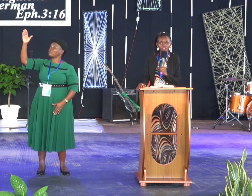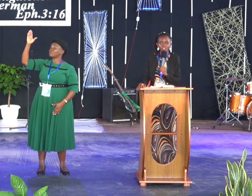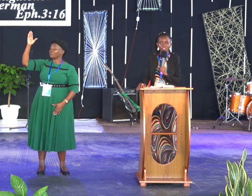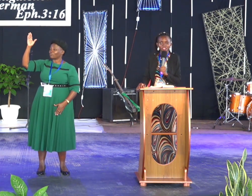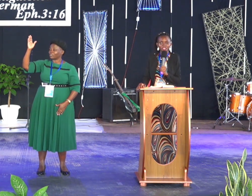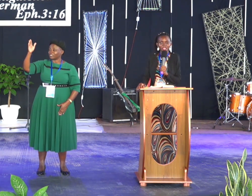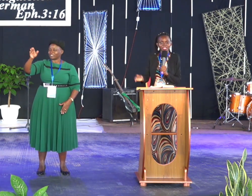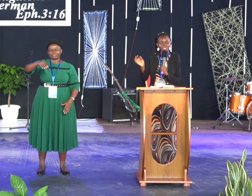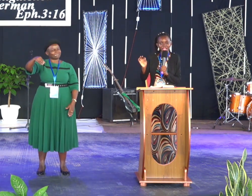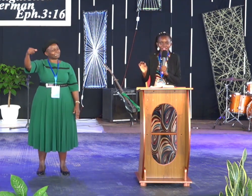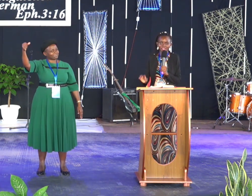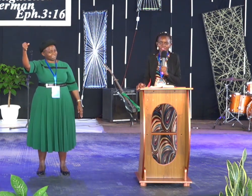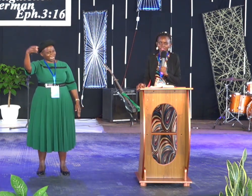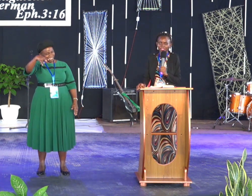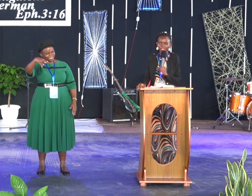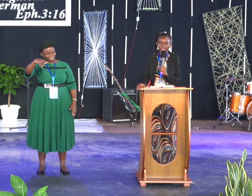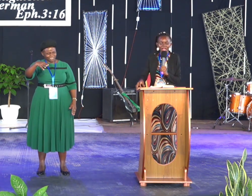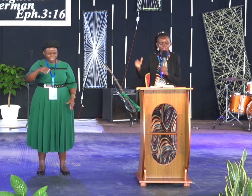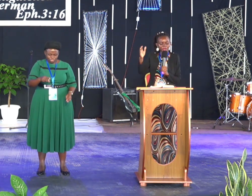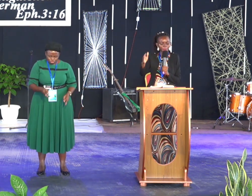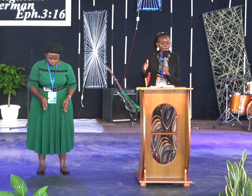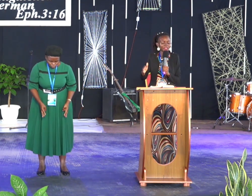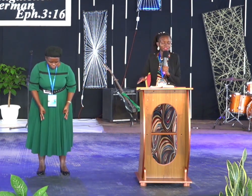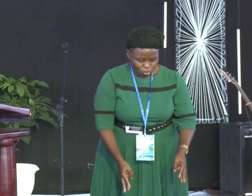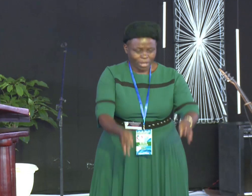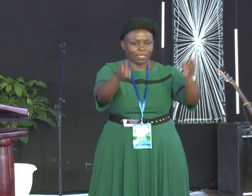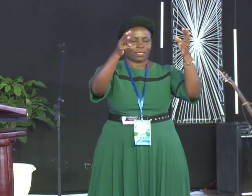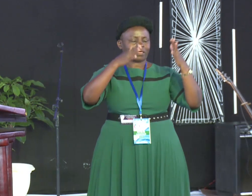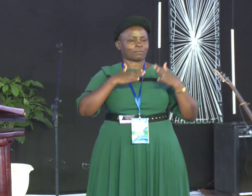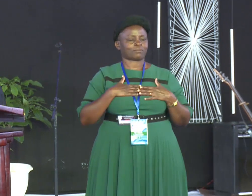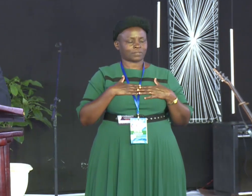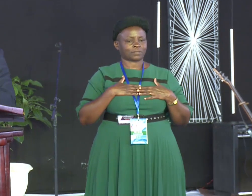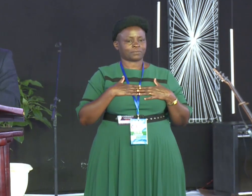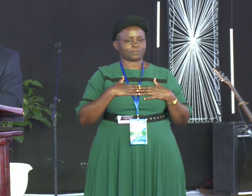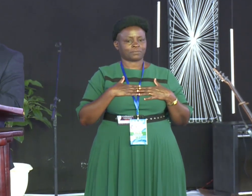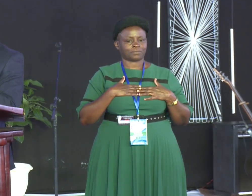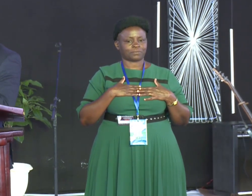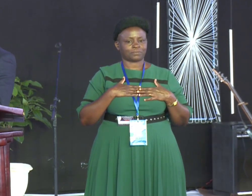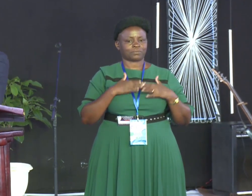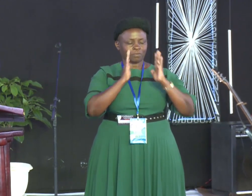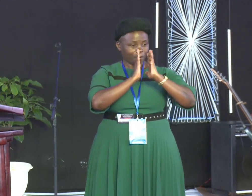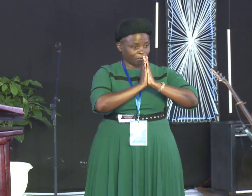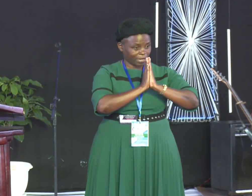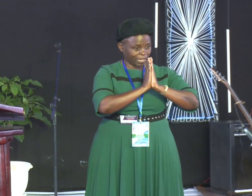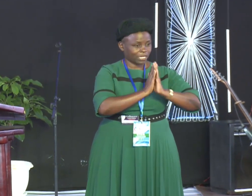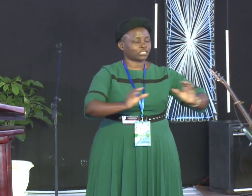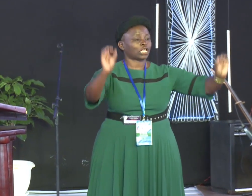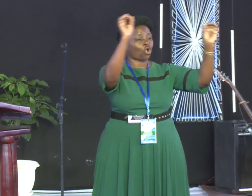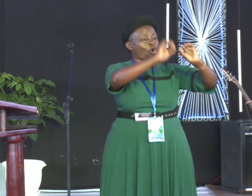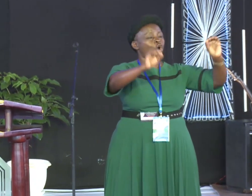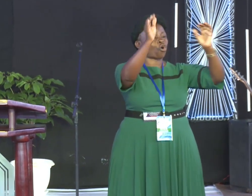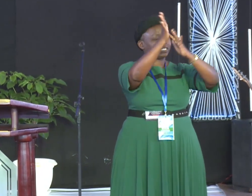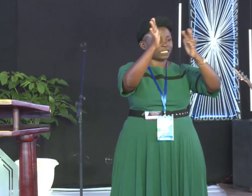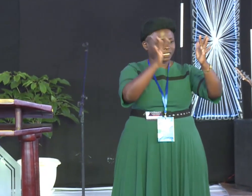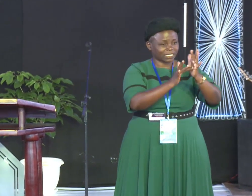God. Chitangala. Is light. Erie kubo lyange. Unto my path. Mwani ko mukono gambe ayi Yesu. Raise your hand say Lord.